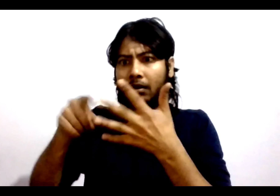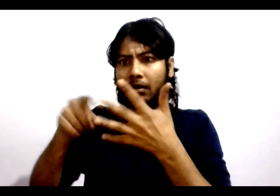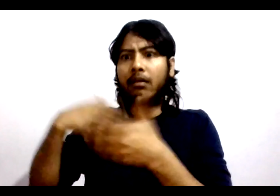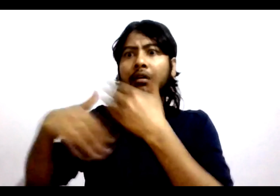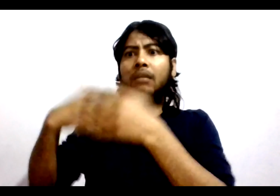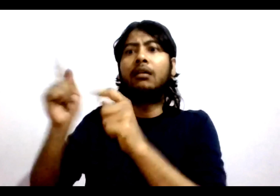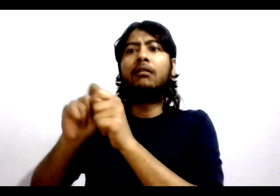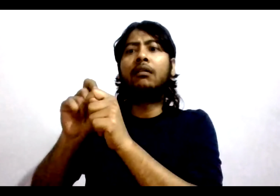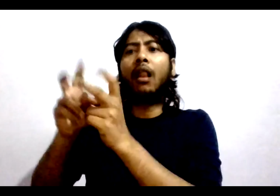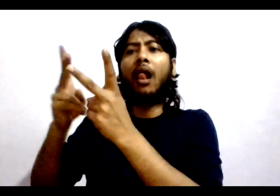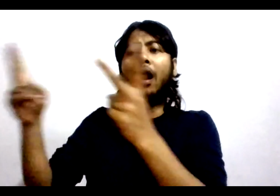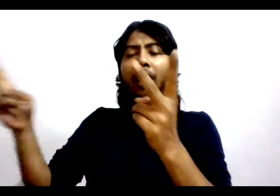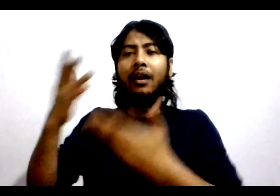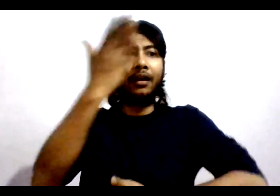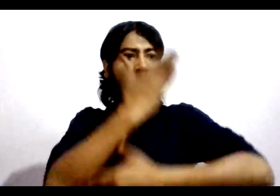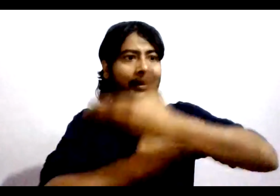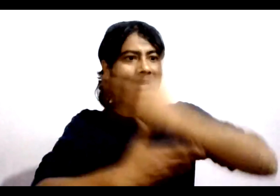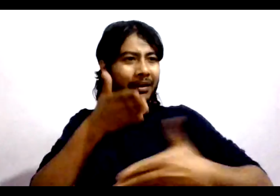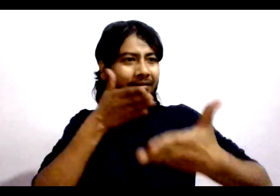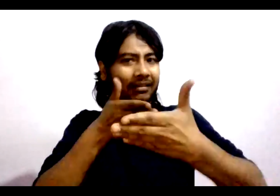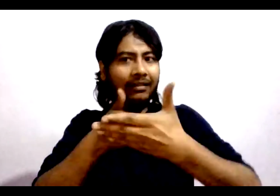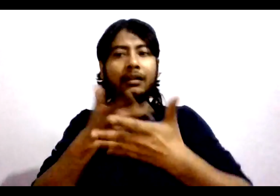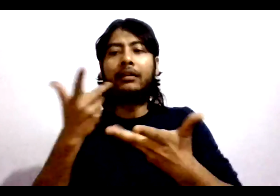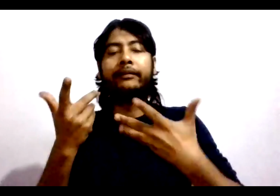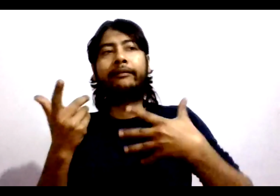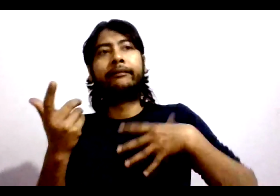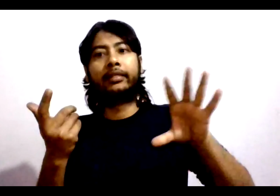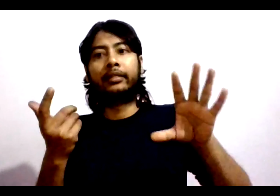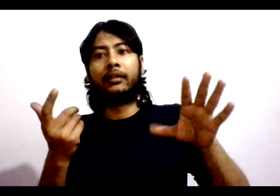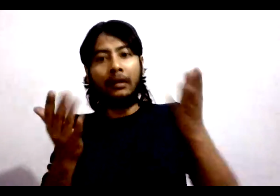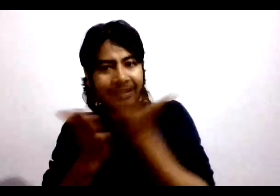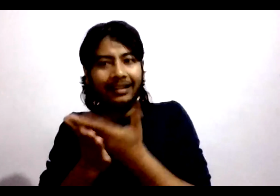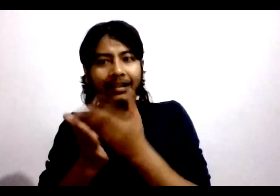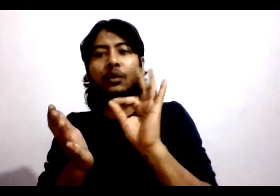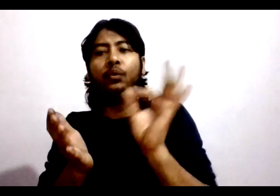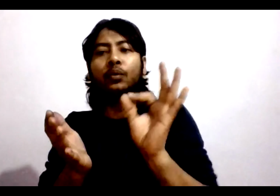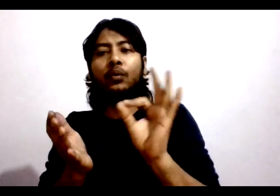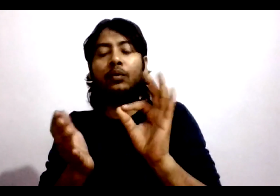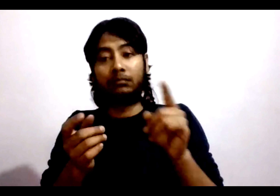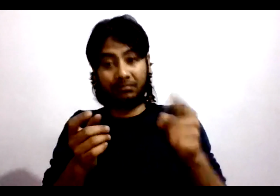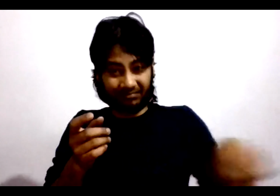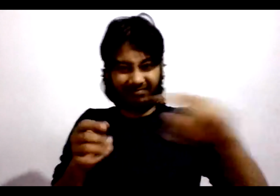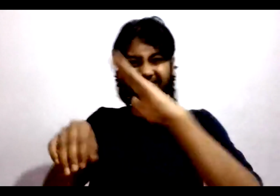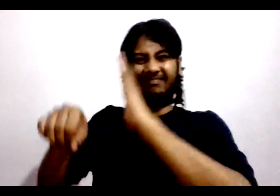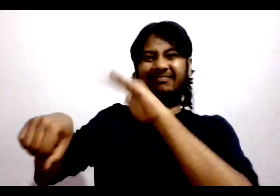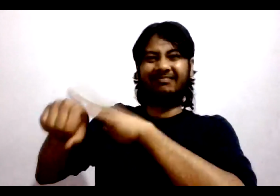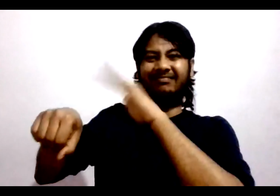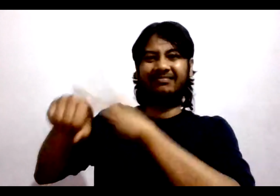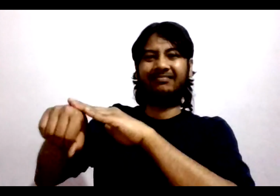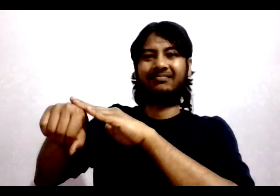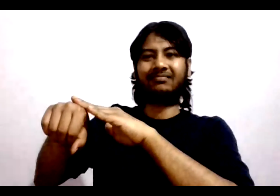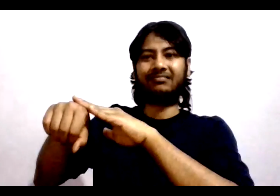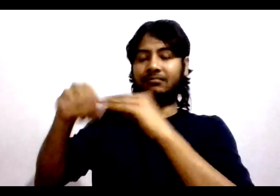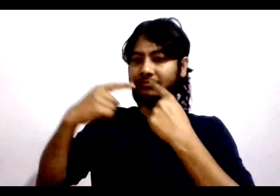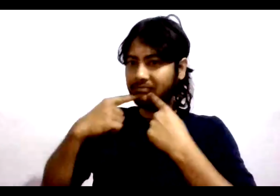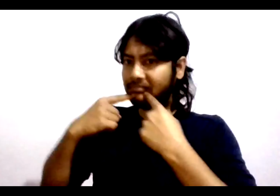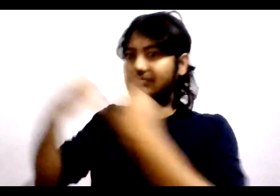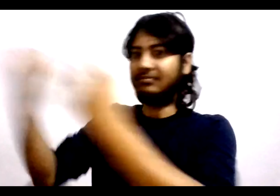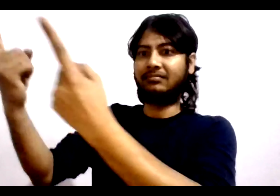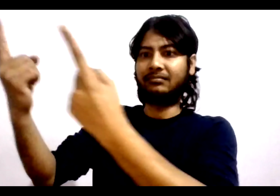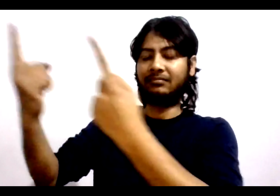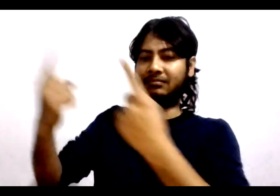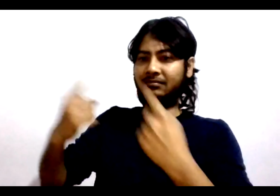and this get left out. So isliye it is necessary that we invoke the law, it is necessary that we verbalize it, and it is necessary